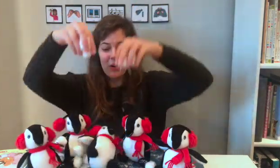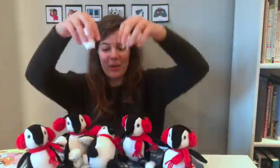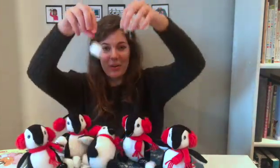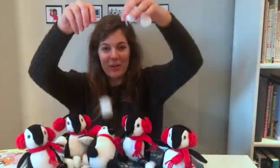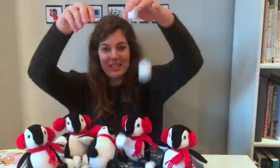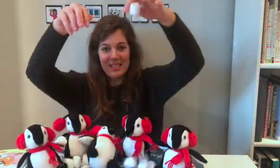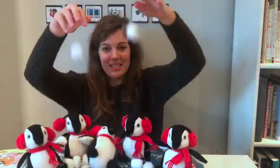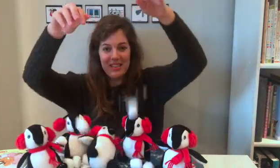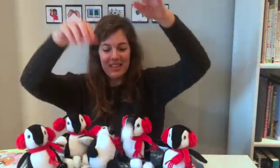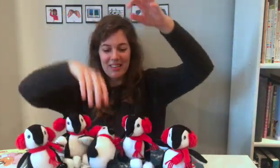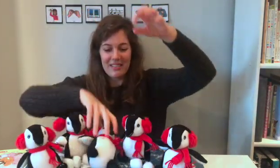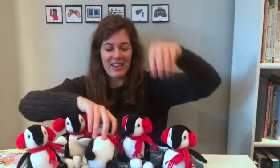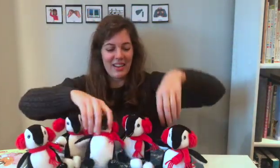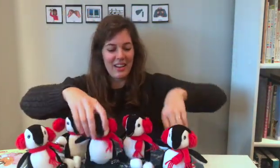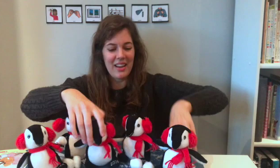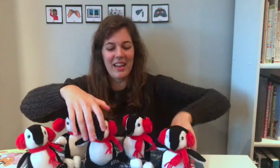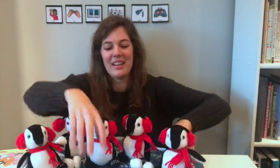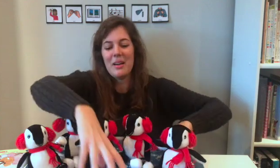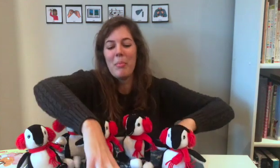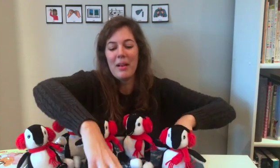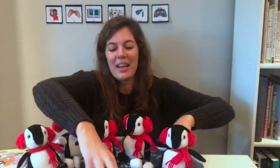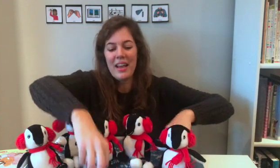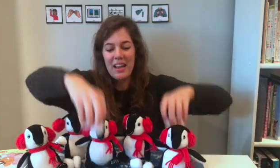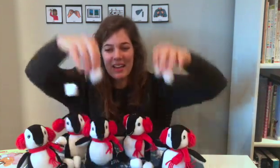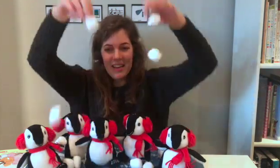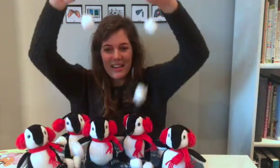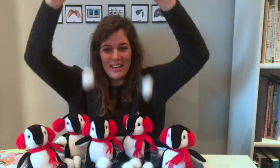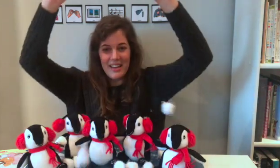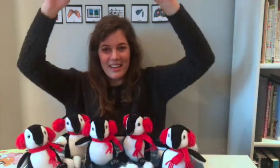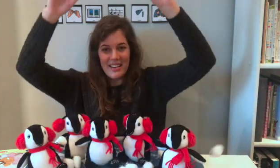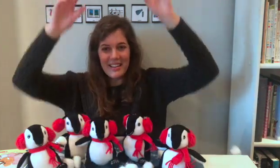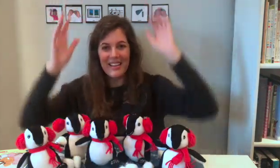snow. It's snowing and they're playing.